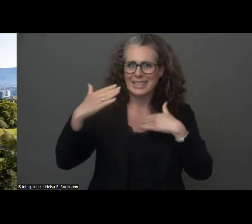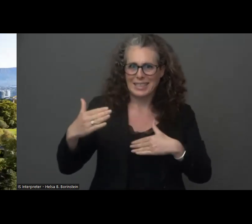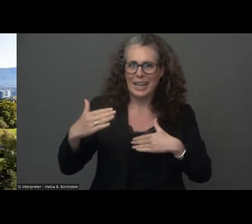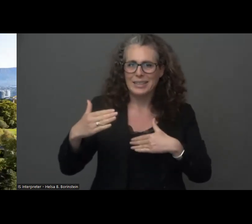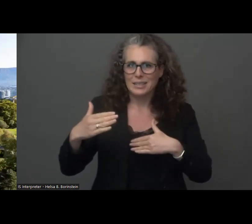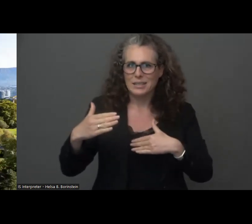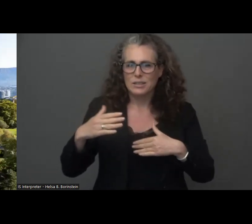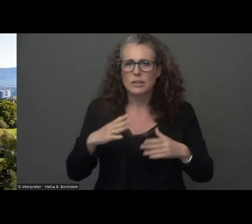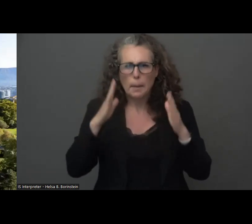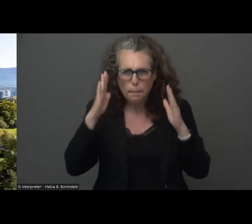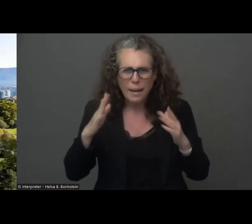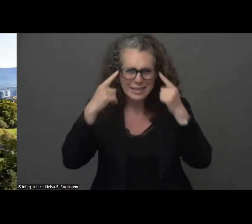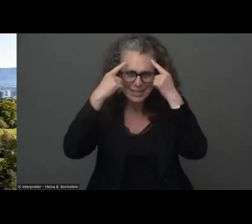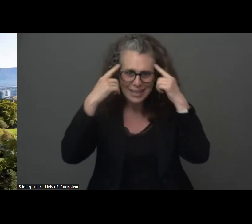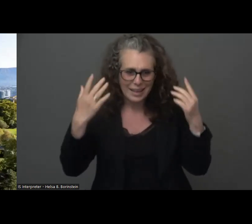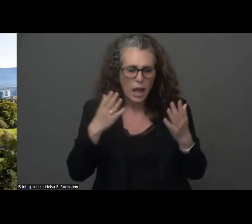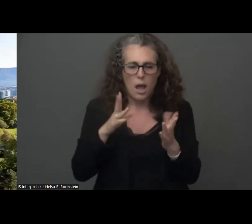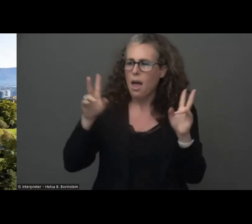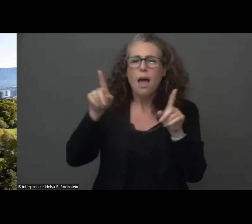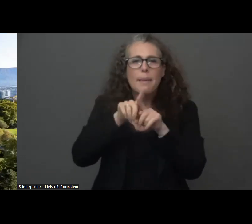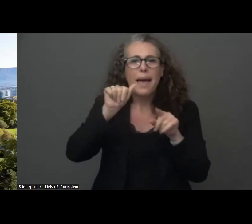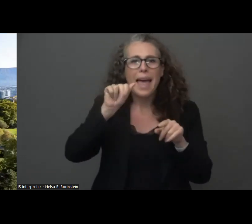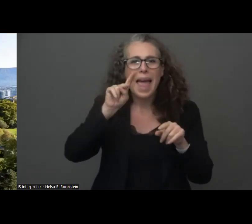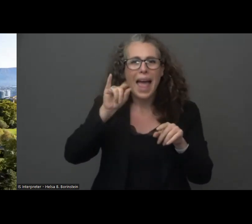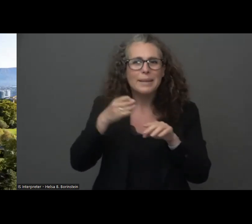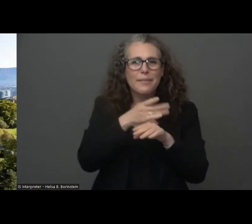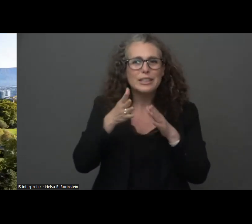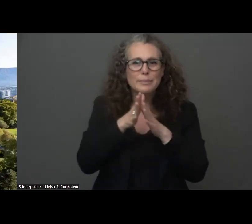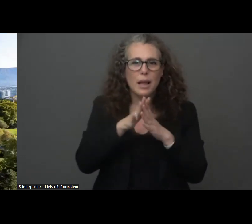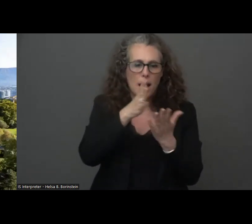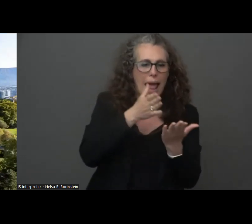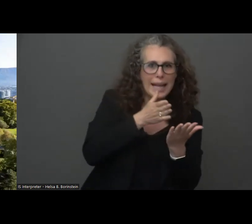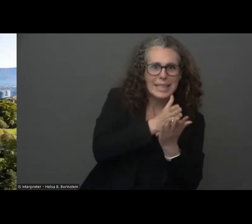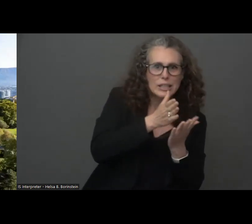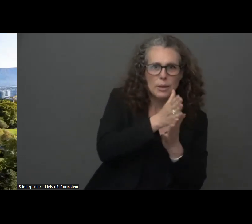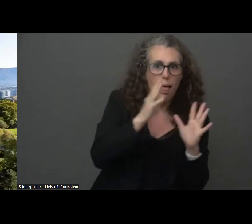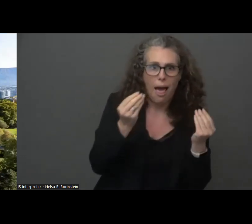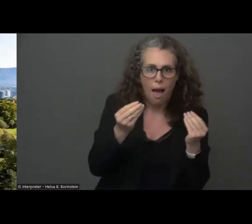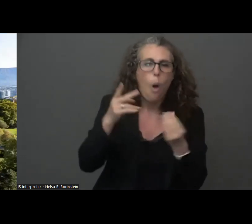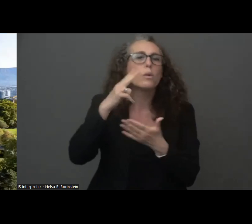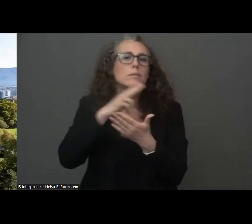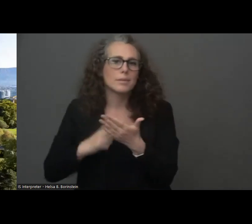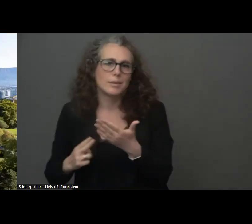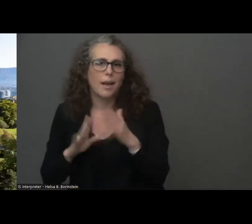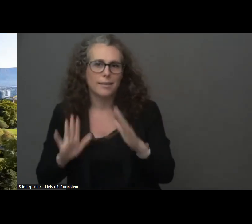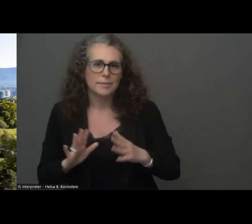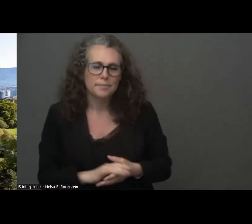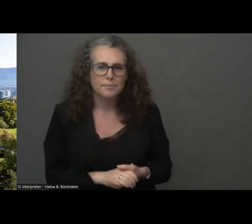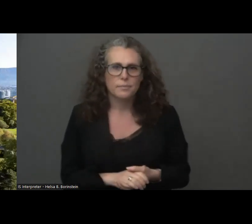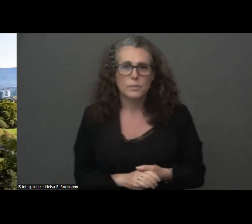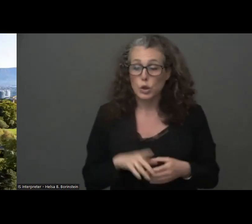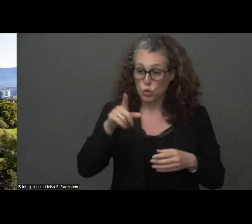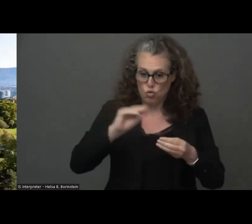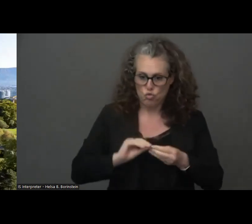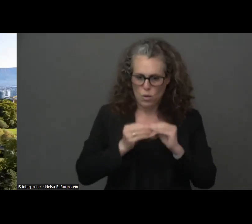mentioned, accessible by design. I love that term. This means ensuring your technical specifications and what you are asking